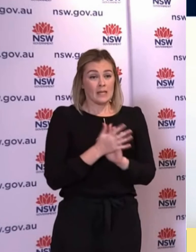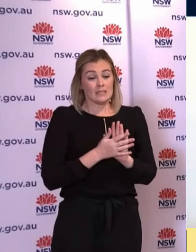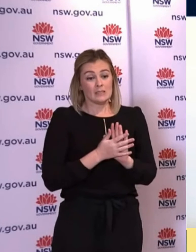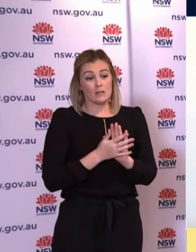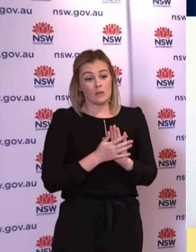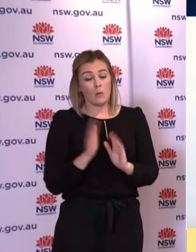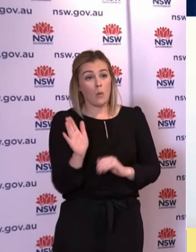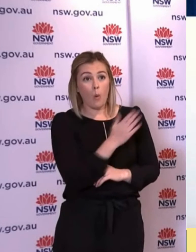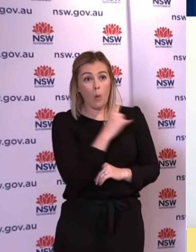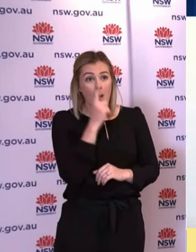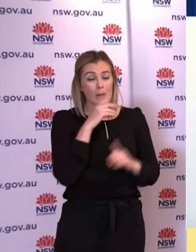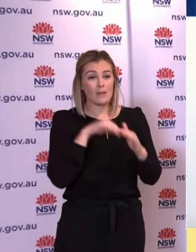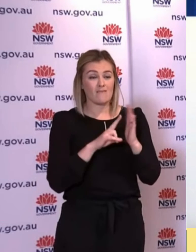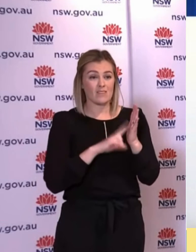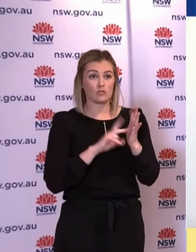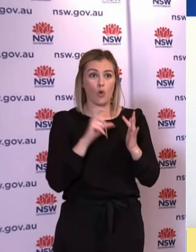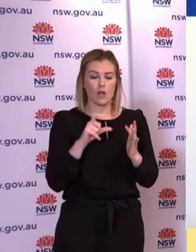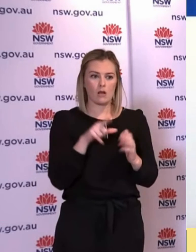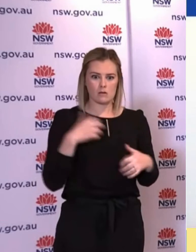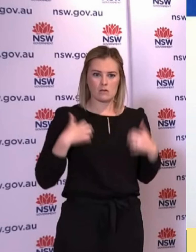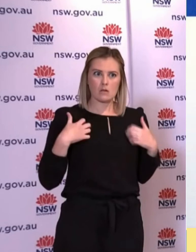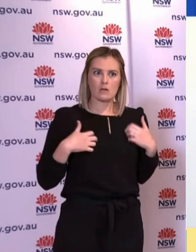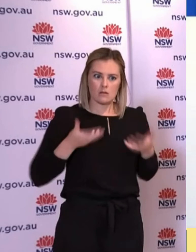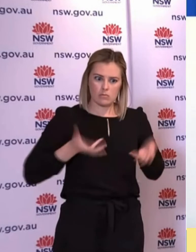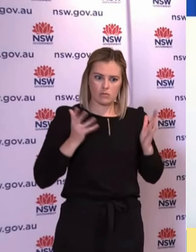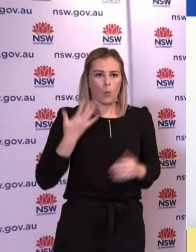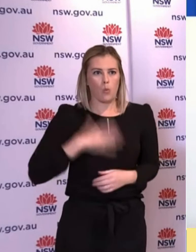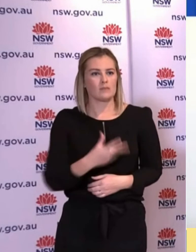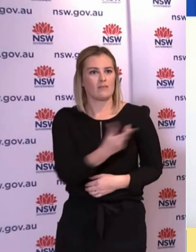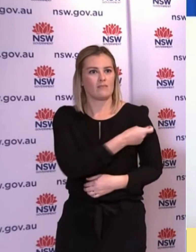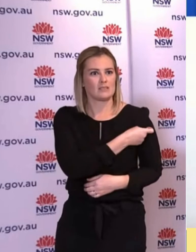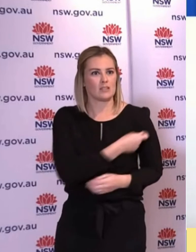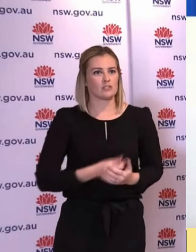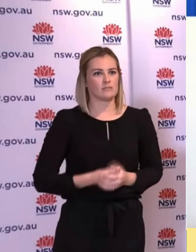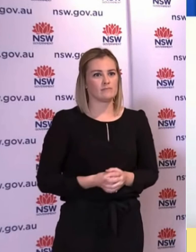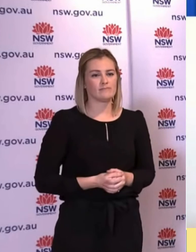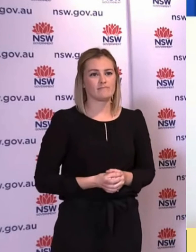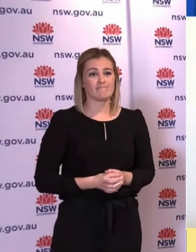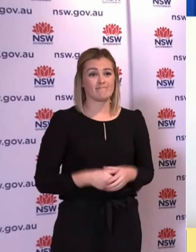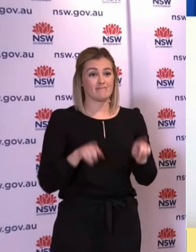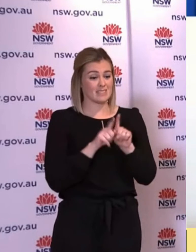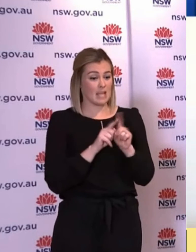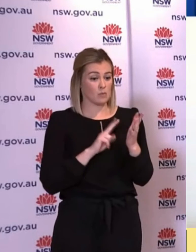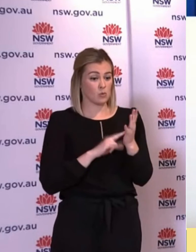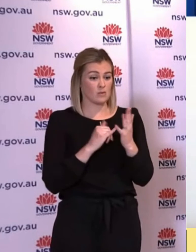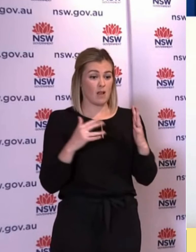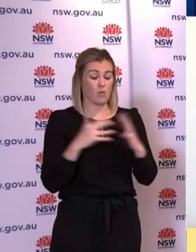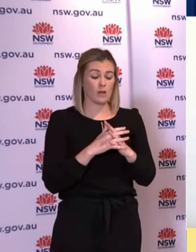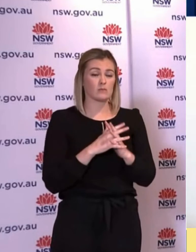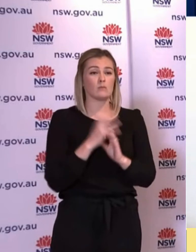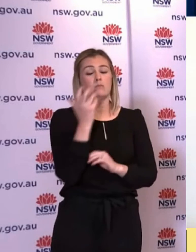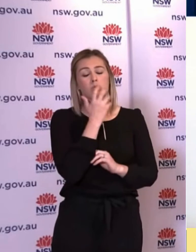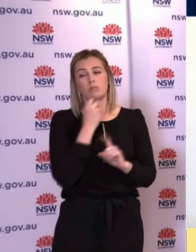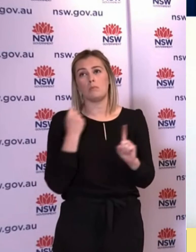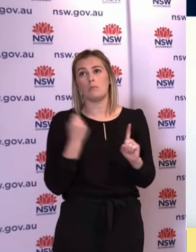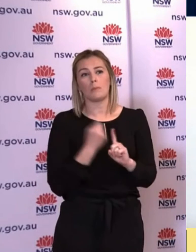to get vaccinated. And New South Wales residents have had challenging times in recent weeks. And what